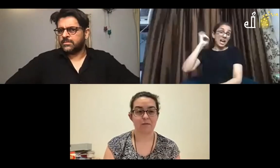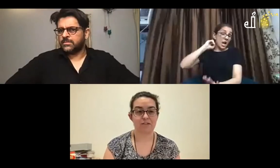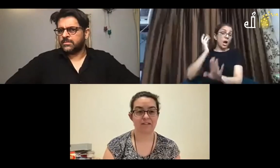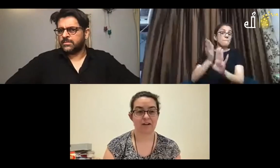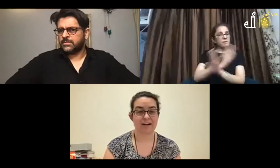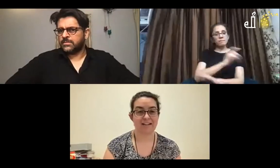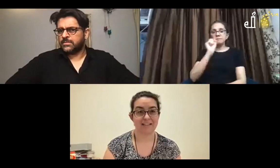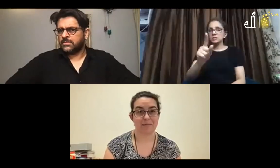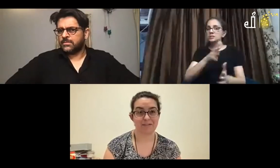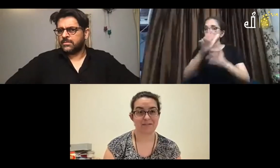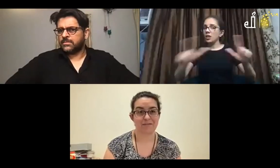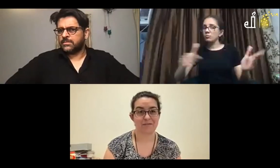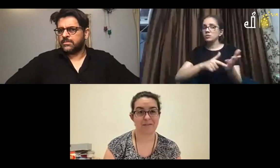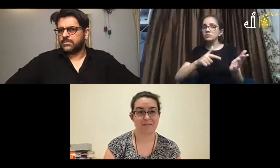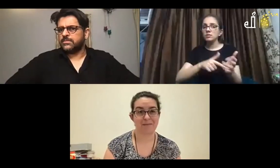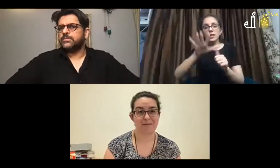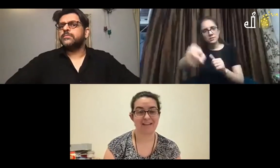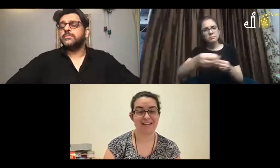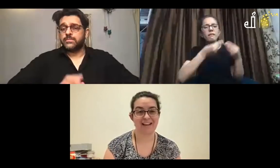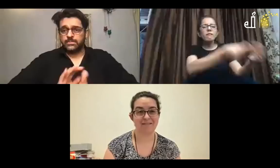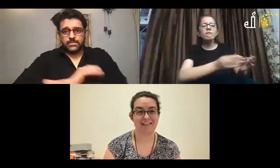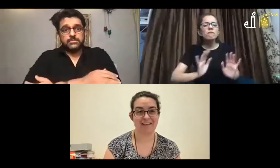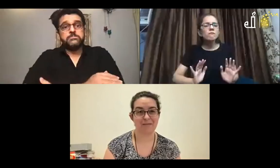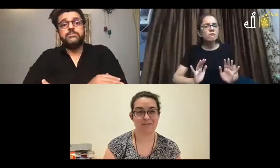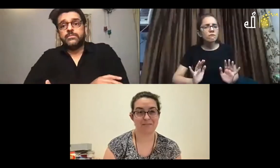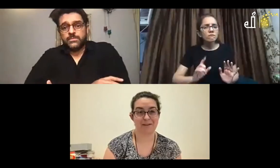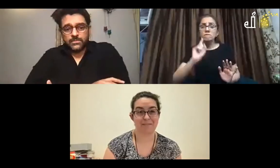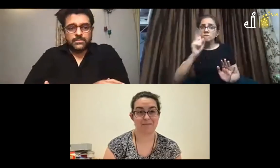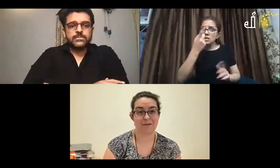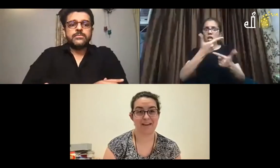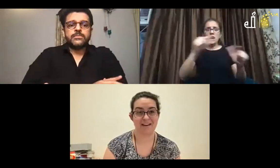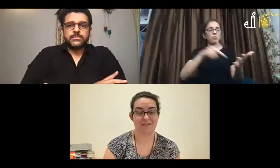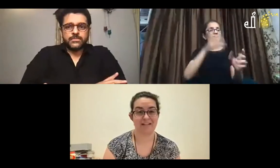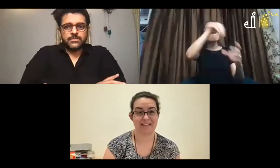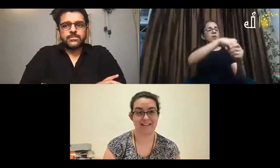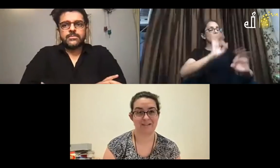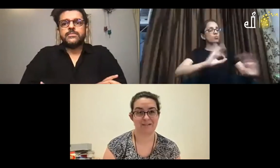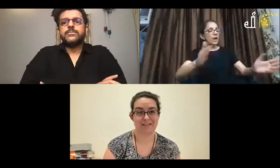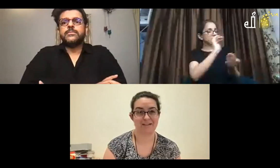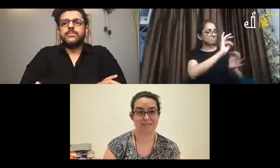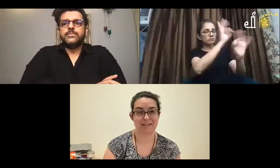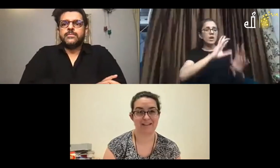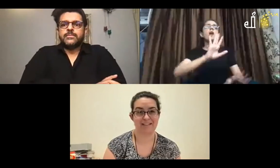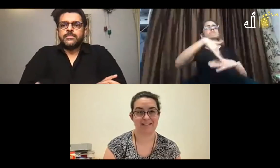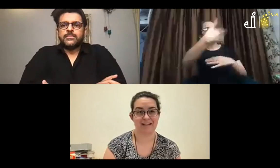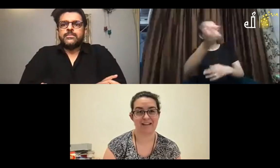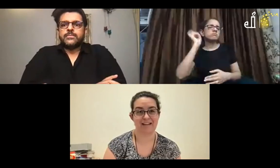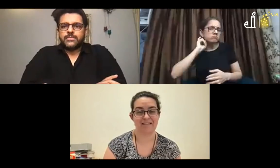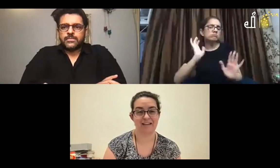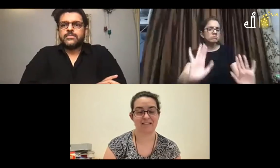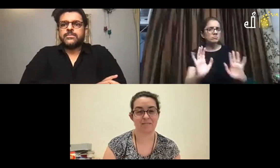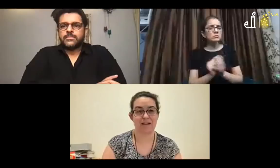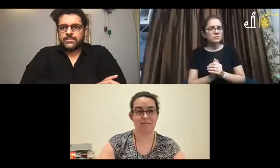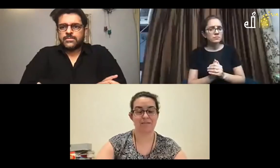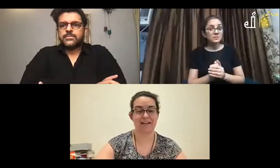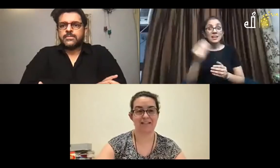sign languages are accessible for them. So they can have that language input before they ever get cochlear implants. And I